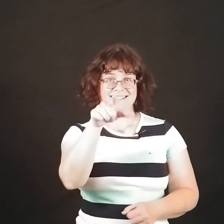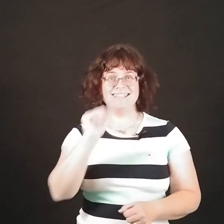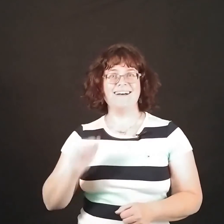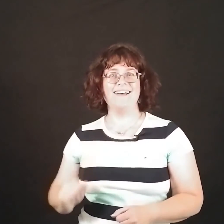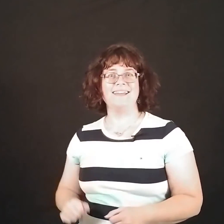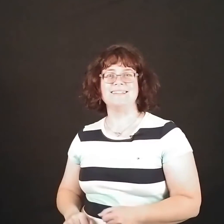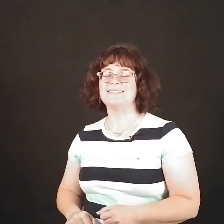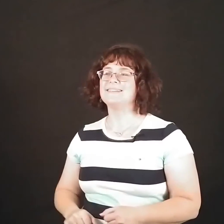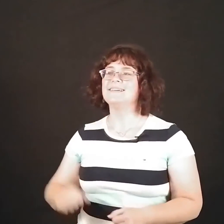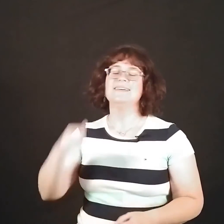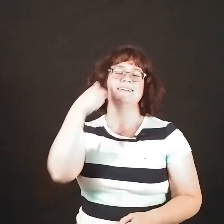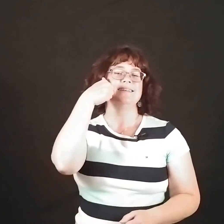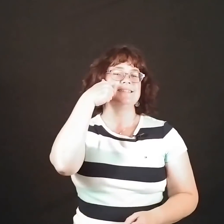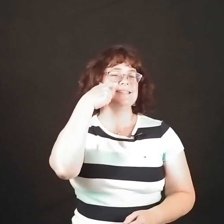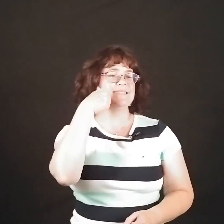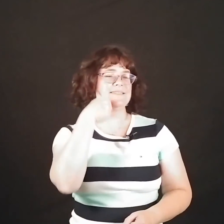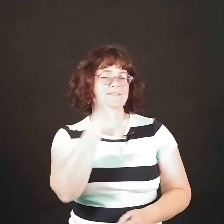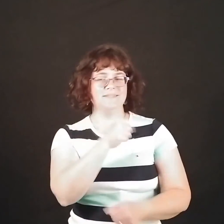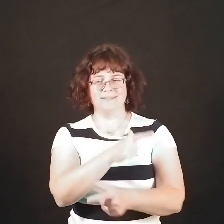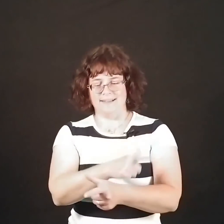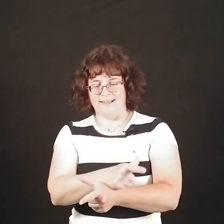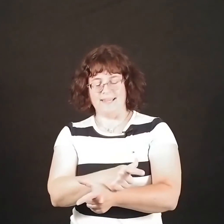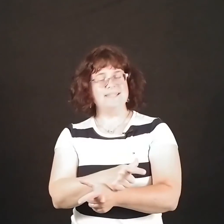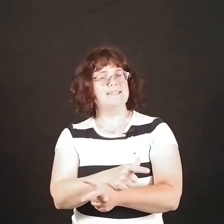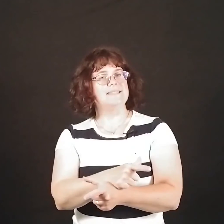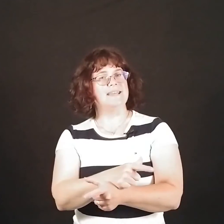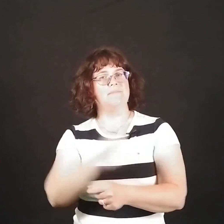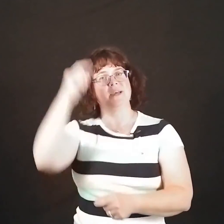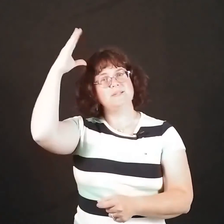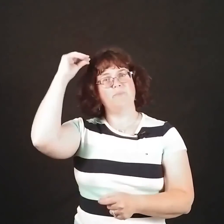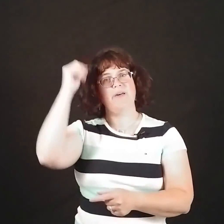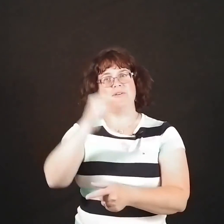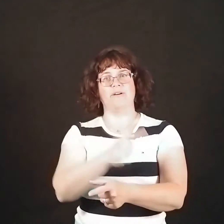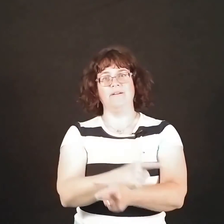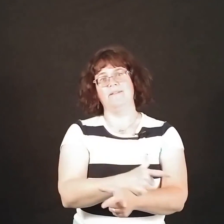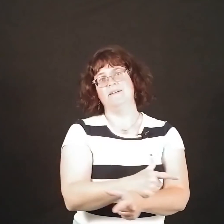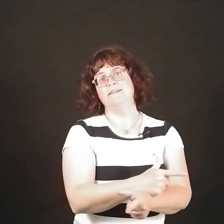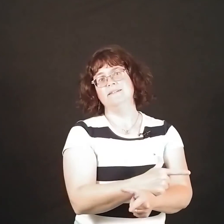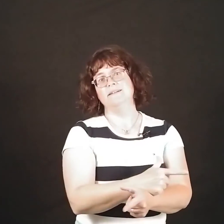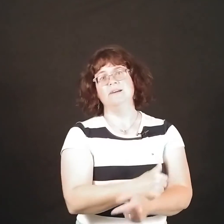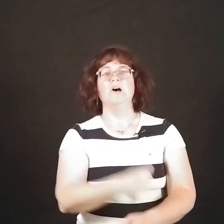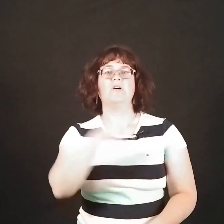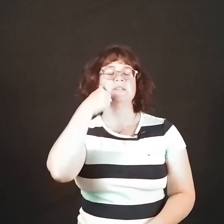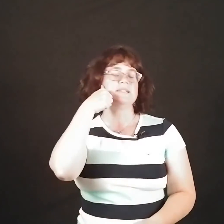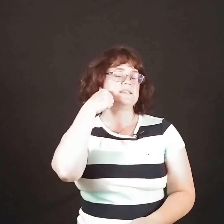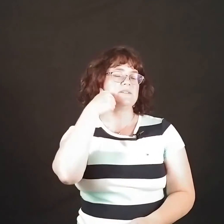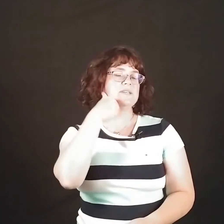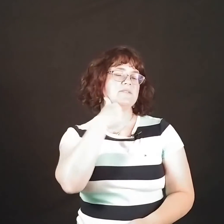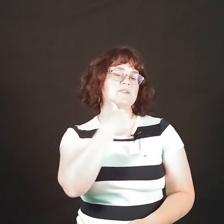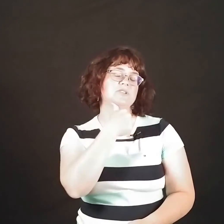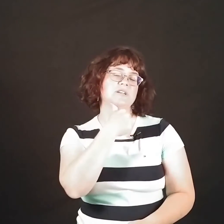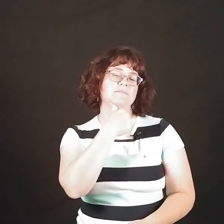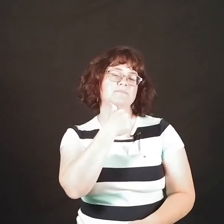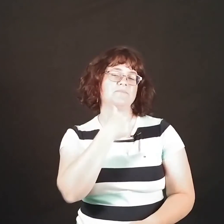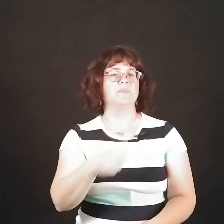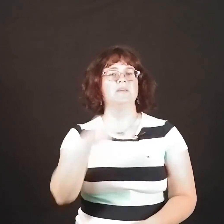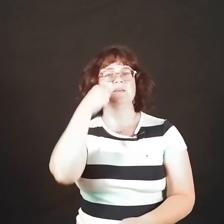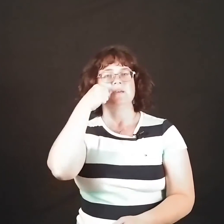You got it! Sister is the same as brother, only it starts here at your chin.